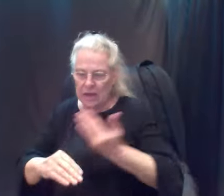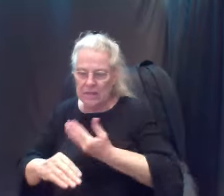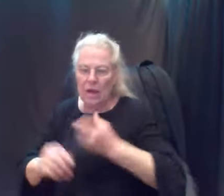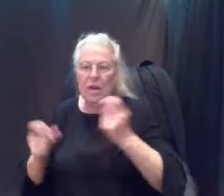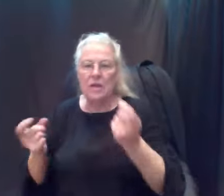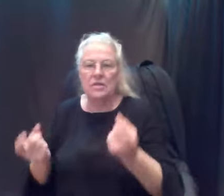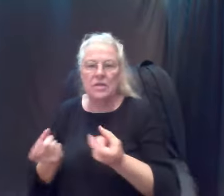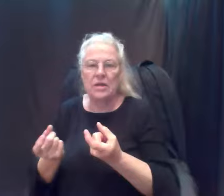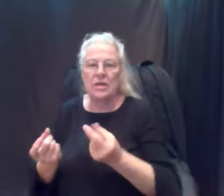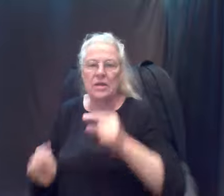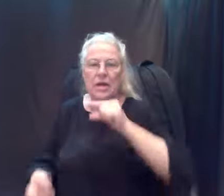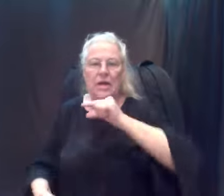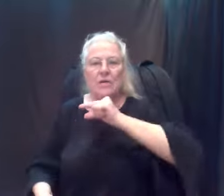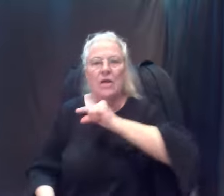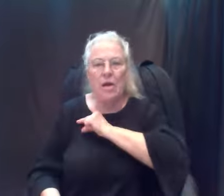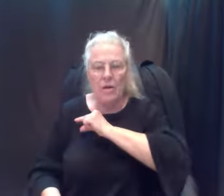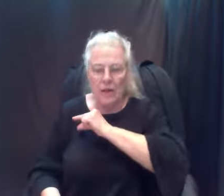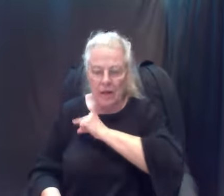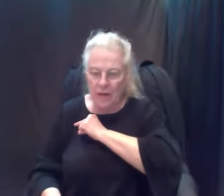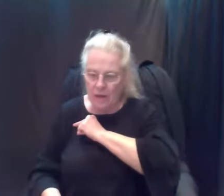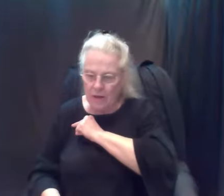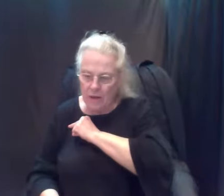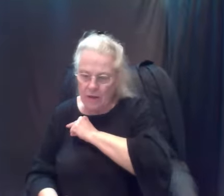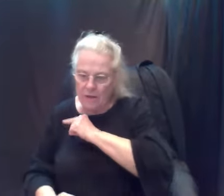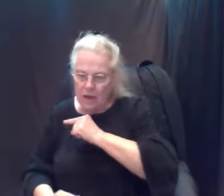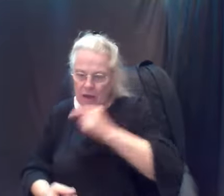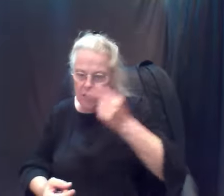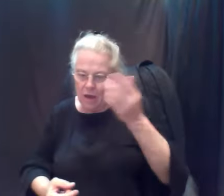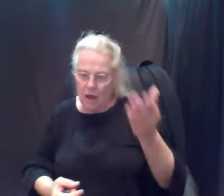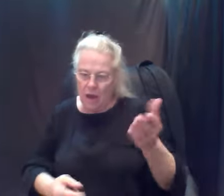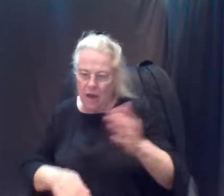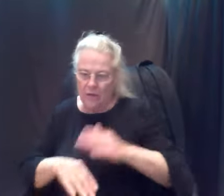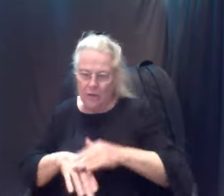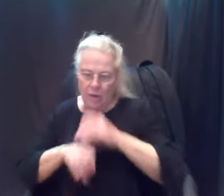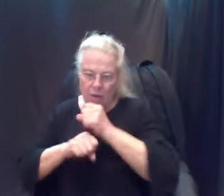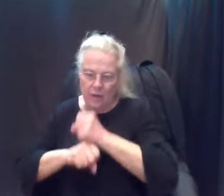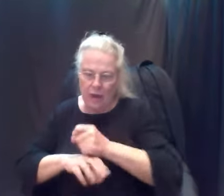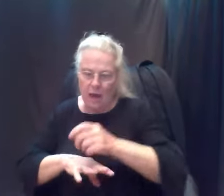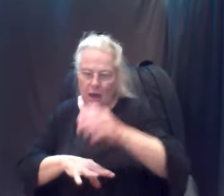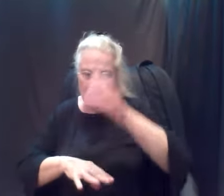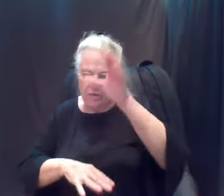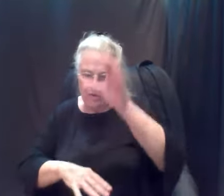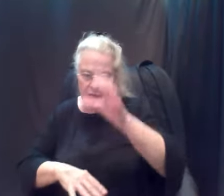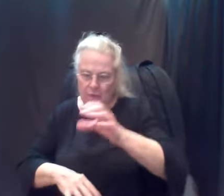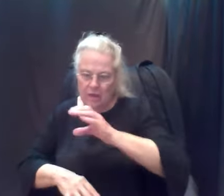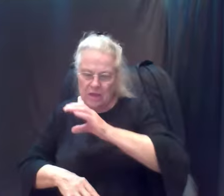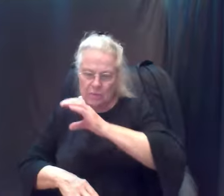our sin and our guilt, yonder on Calvary's mount